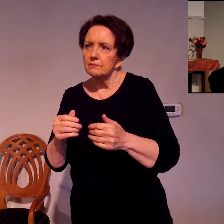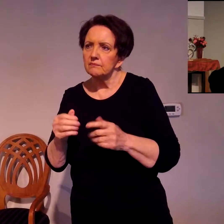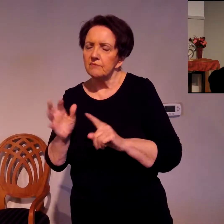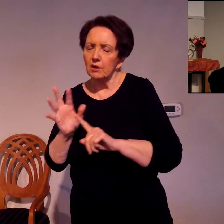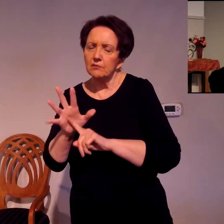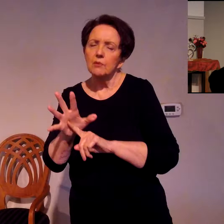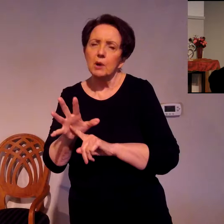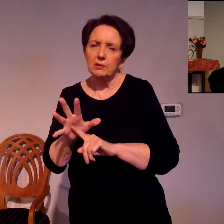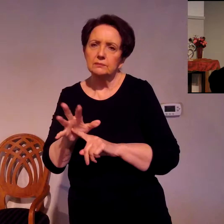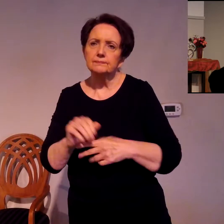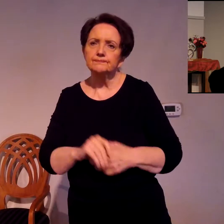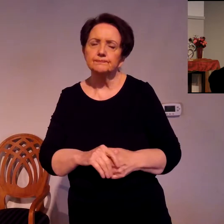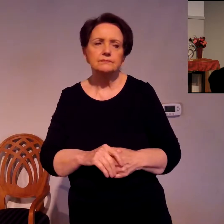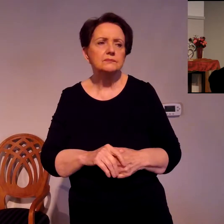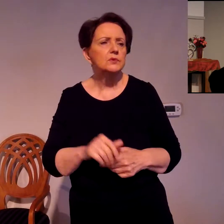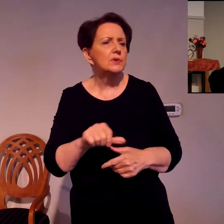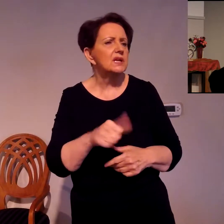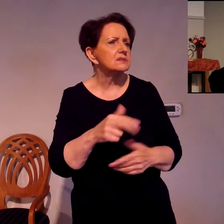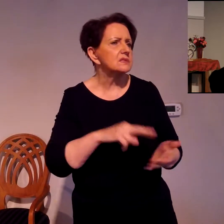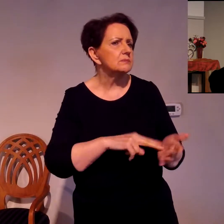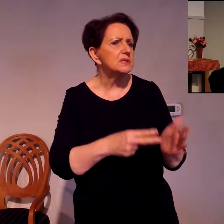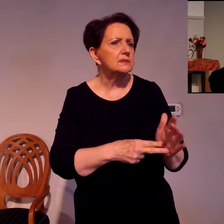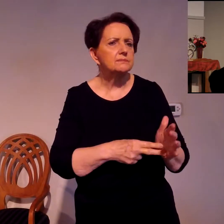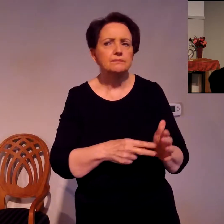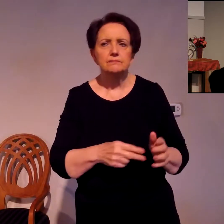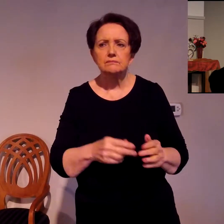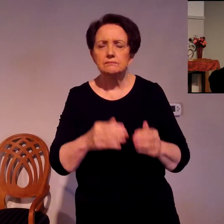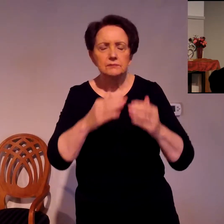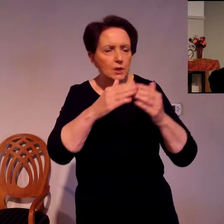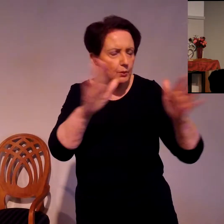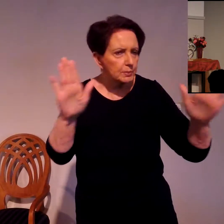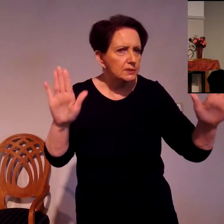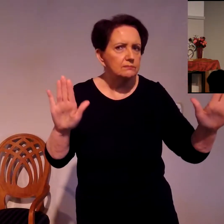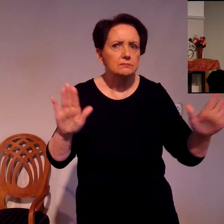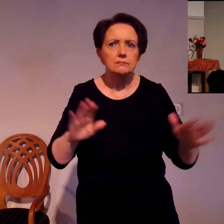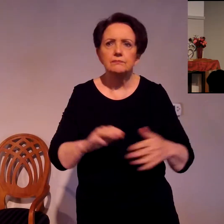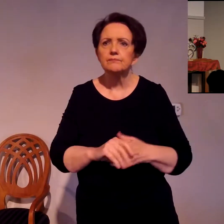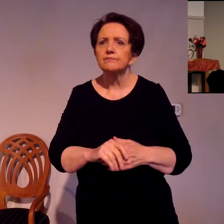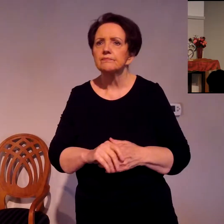Vulnerable. What else? Open,